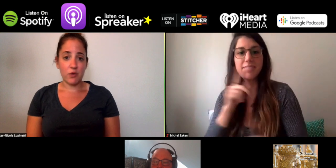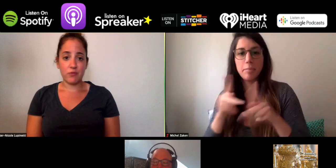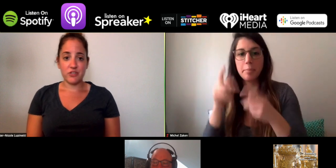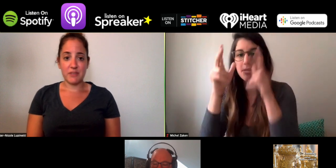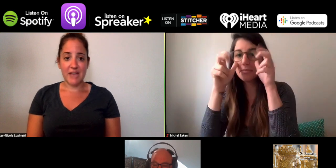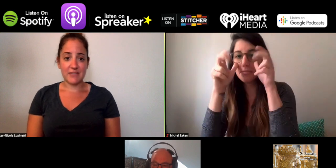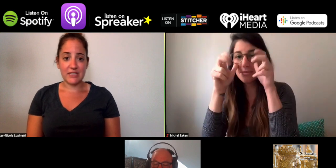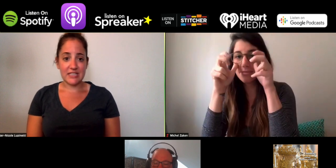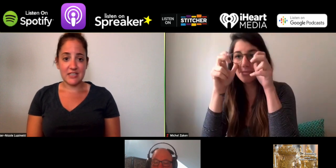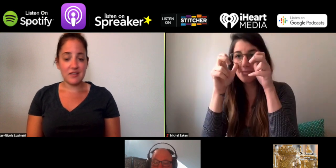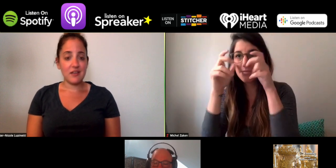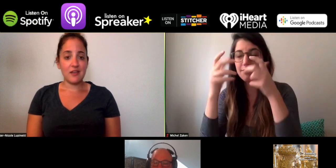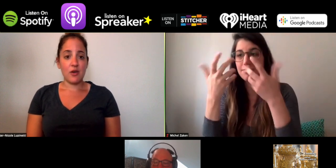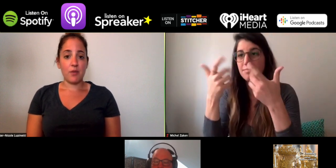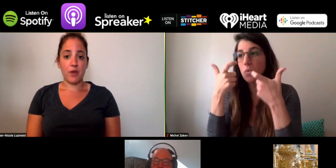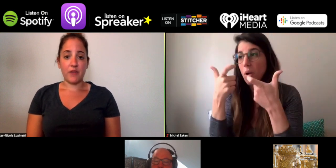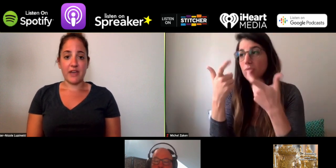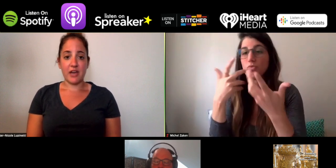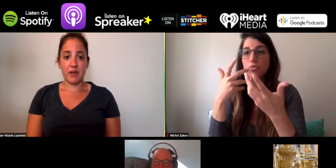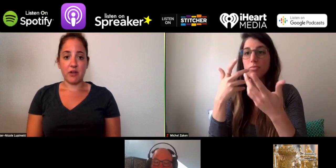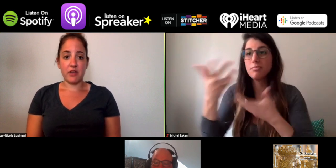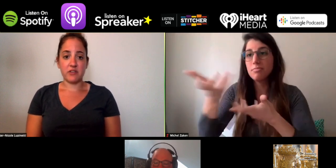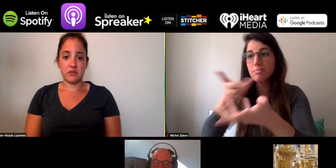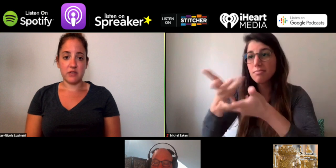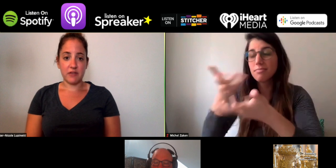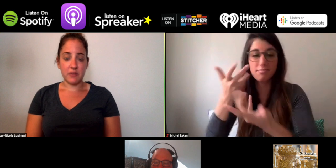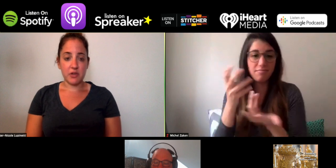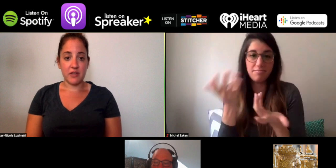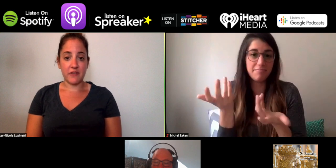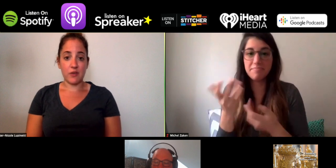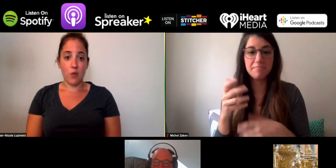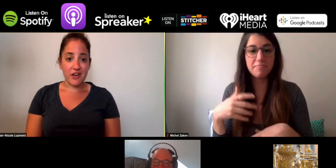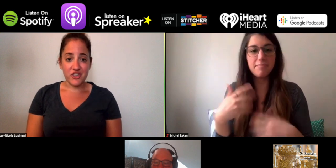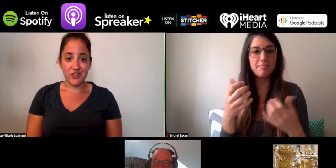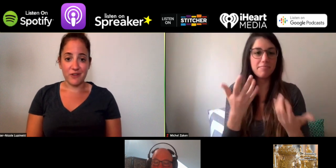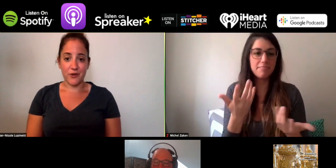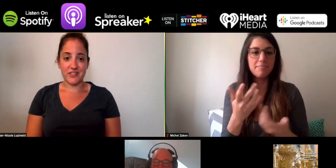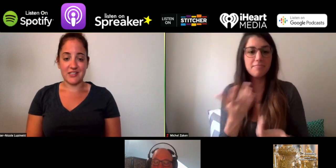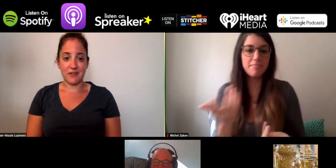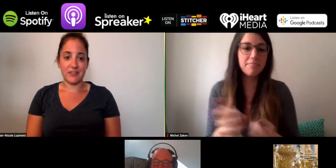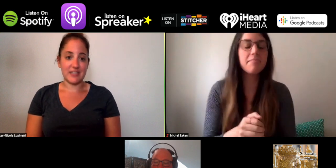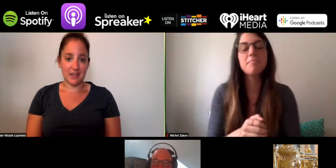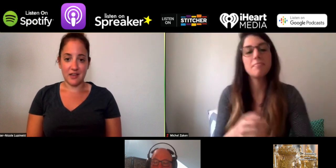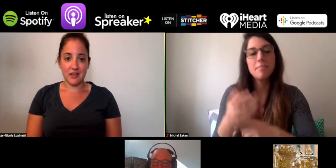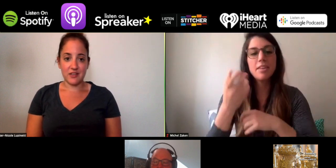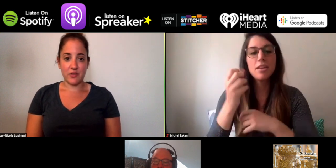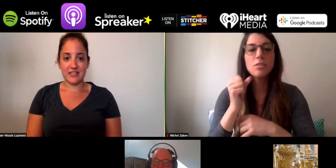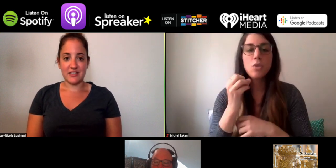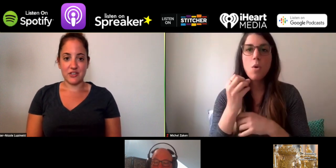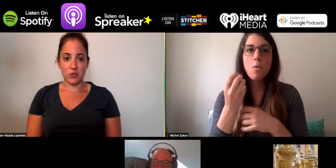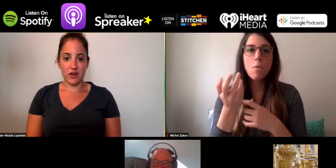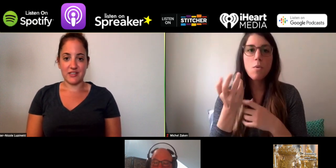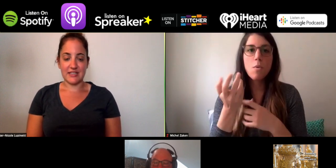you know, just passively listen. But that kind of parallels to the deaf community in that they watch and converse instead of listening. So